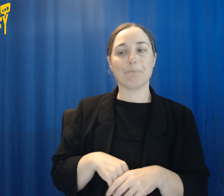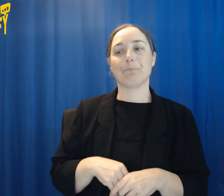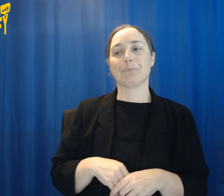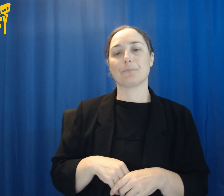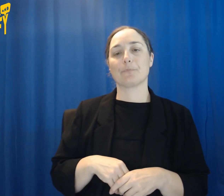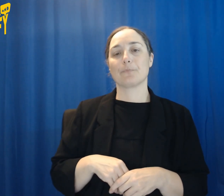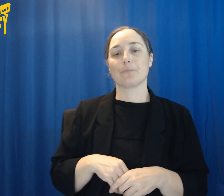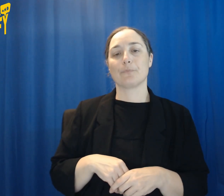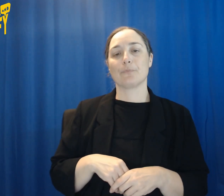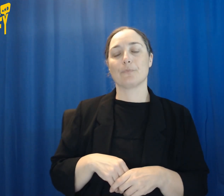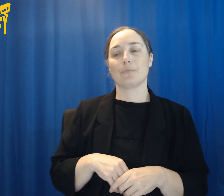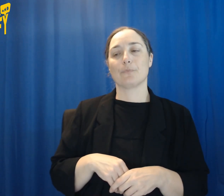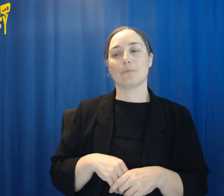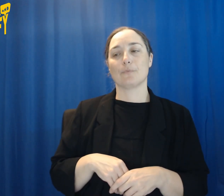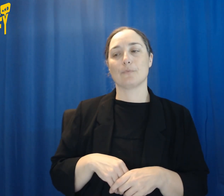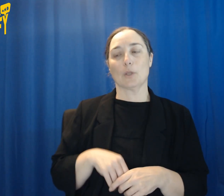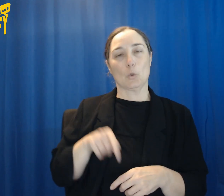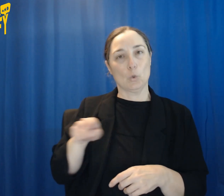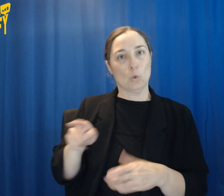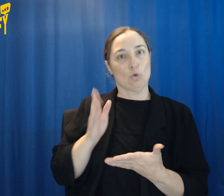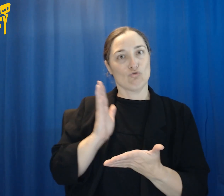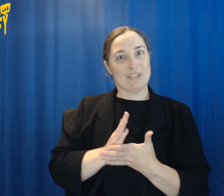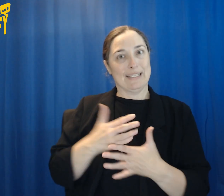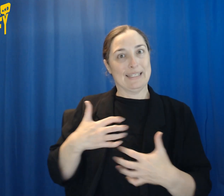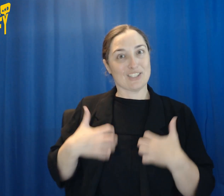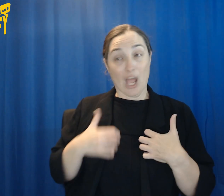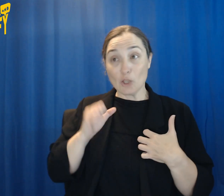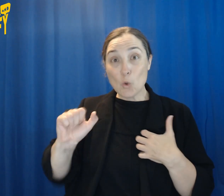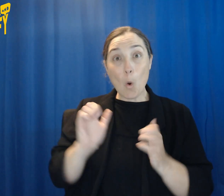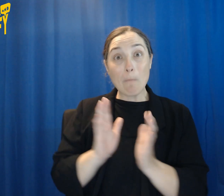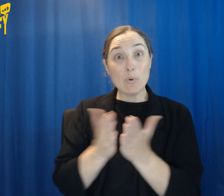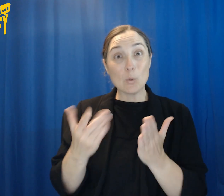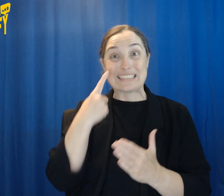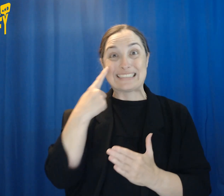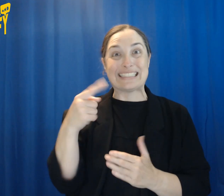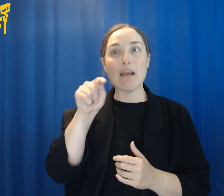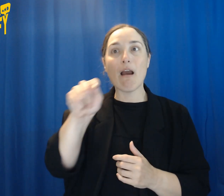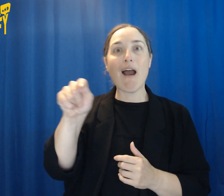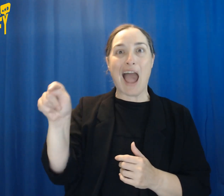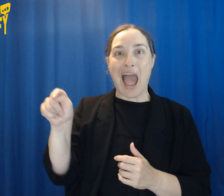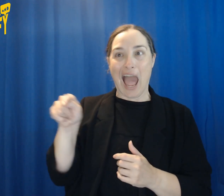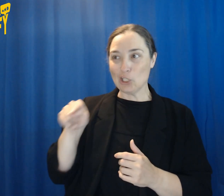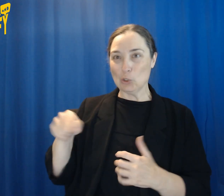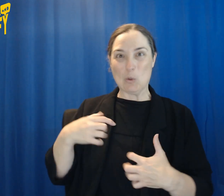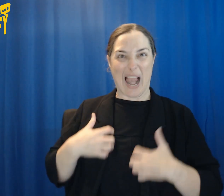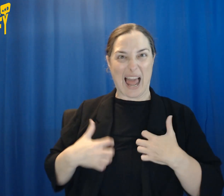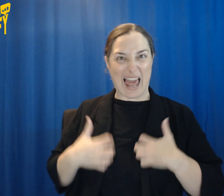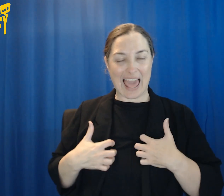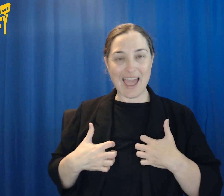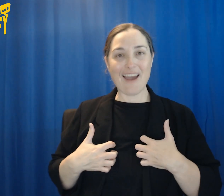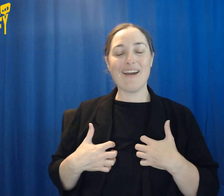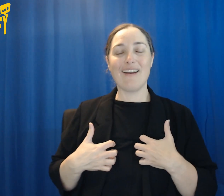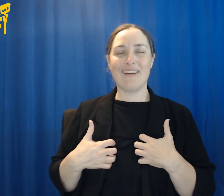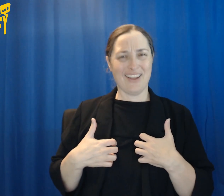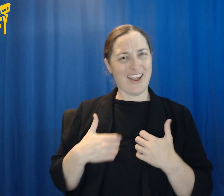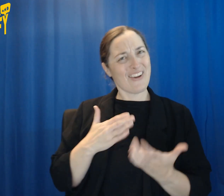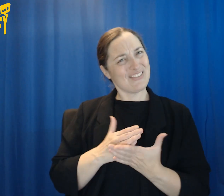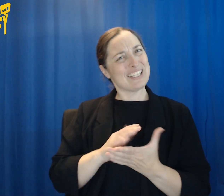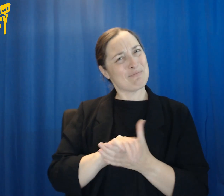get really, really excited when you see your book out in the wild, so to speak. And I really appreciate just that there's this